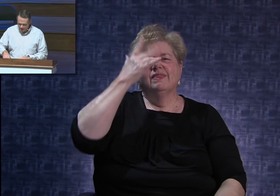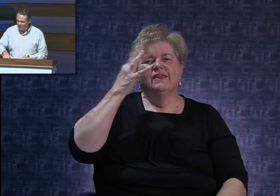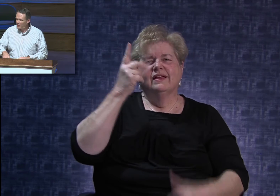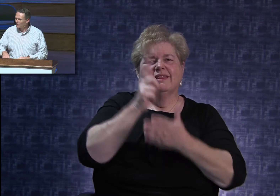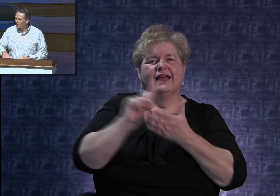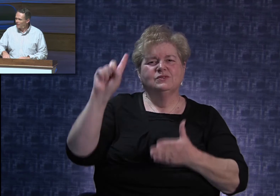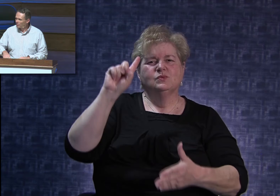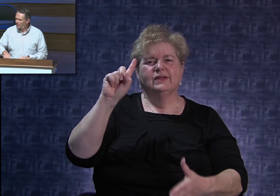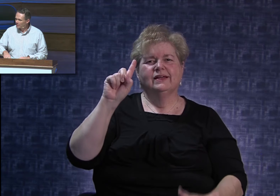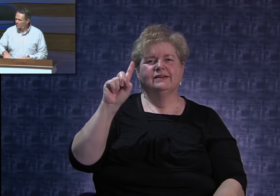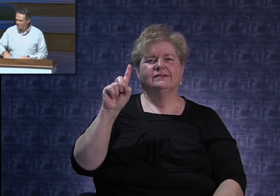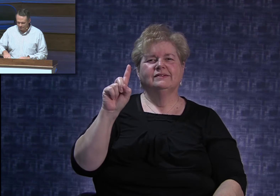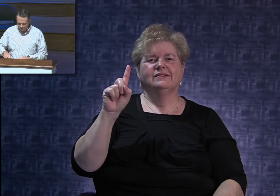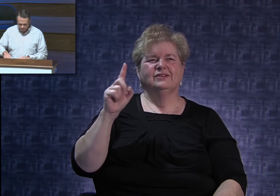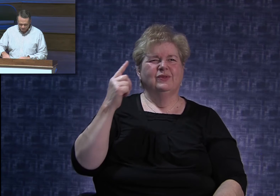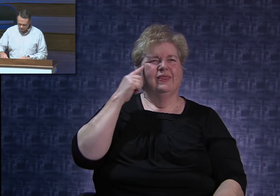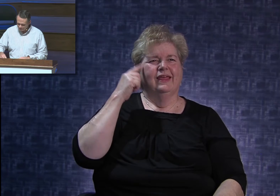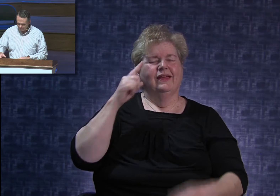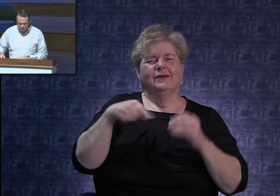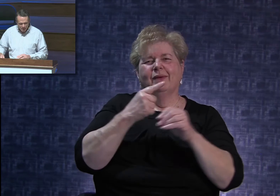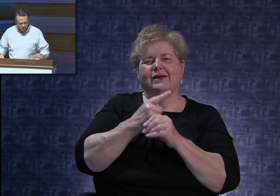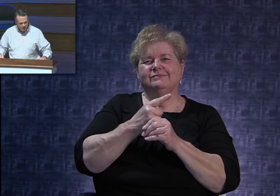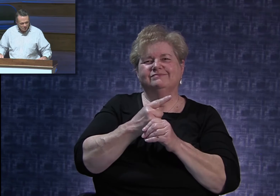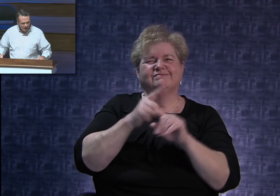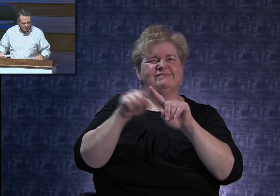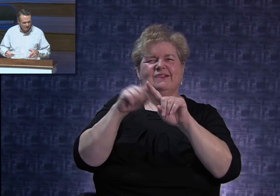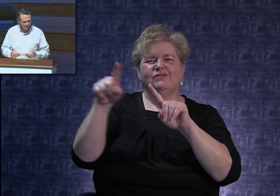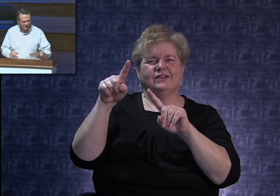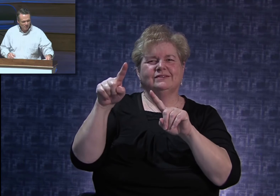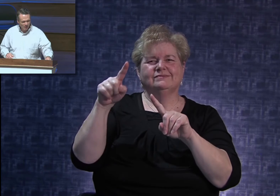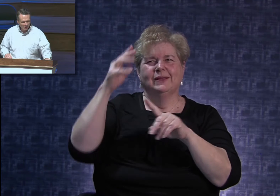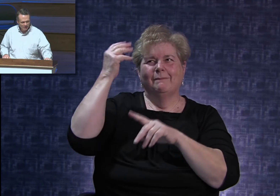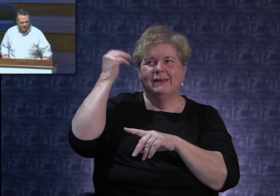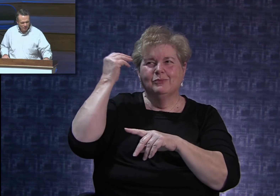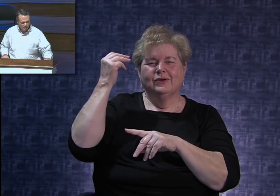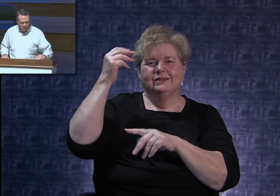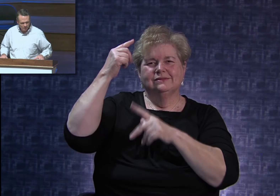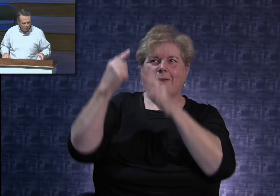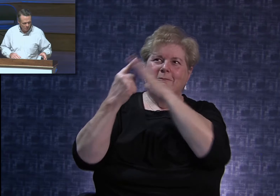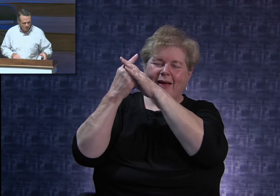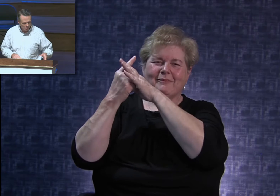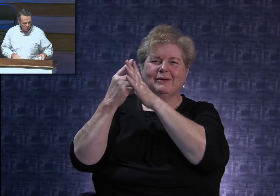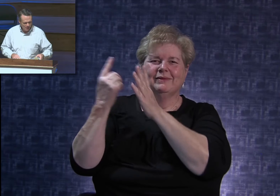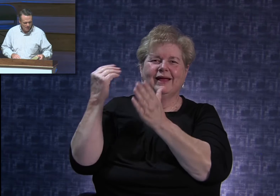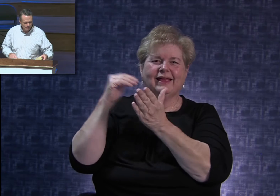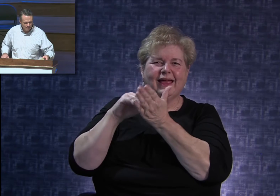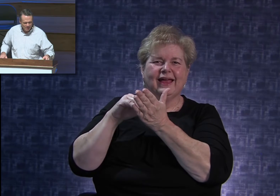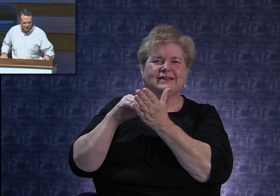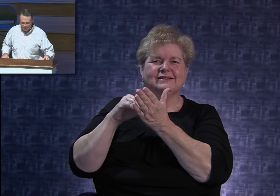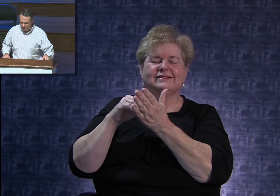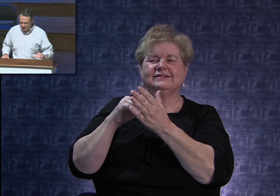week, it's funny how your mind brings certain memories back in your mind that you haven't thought about for a long